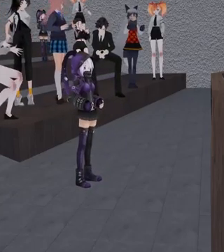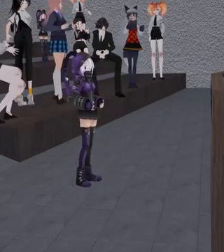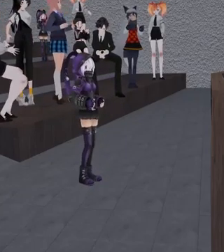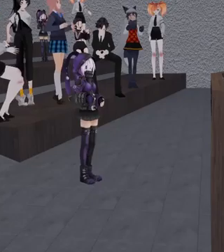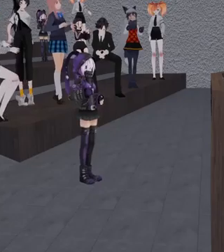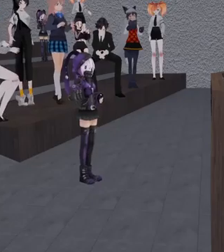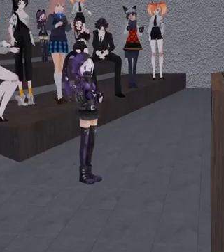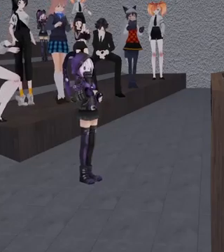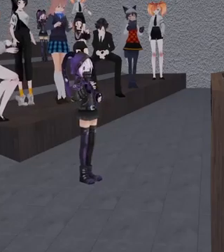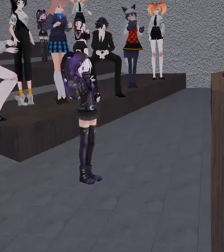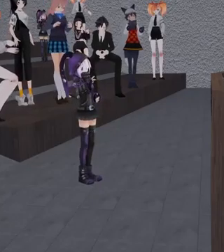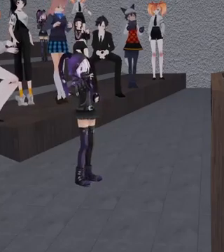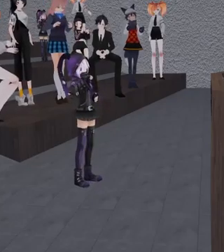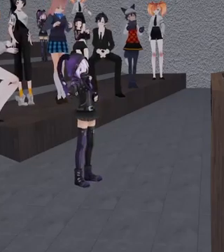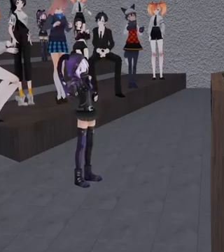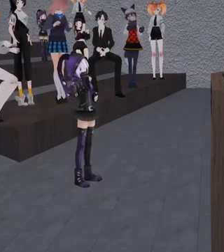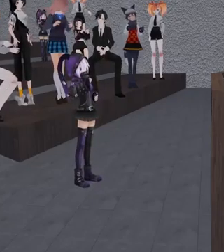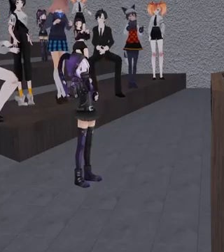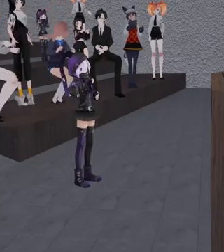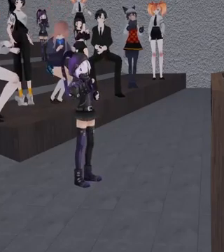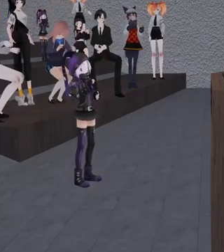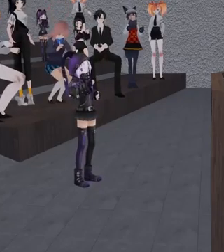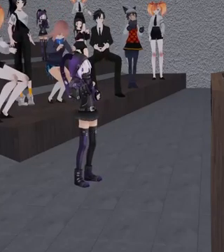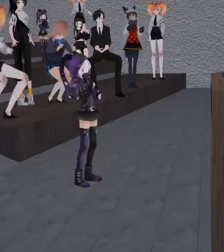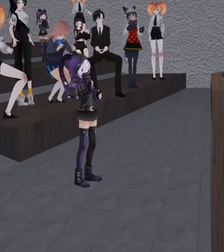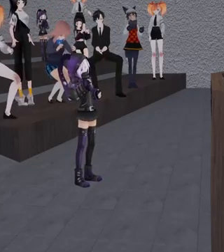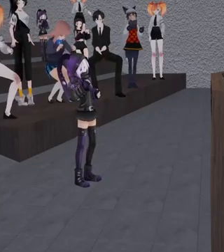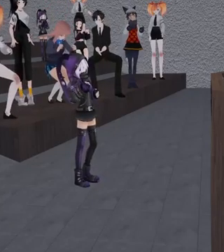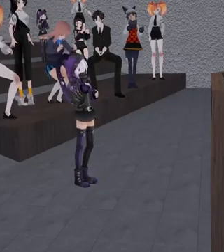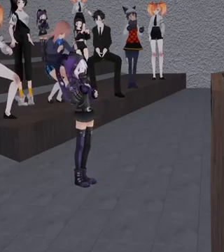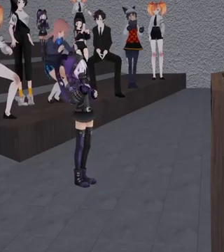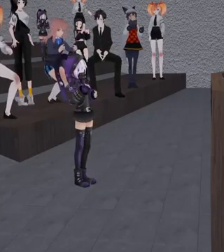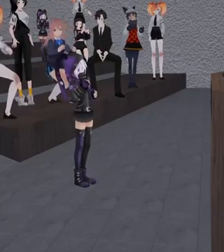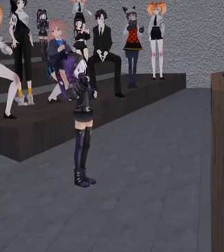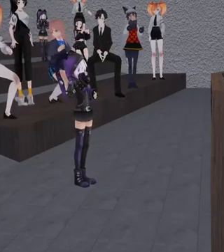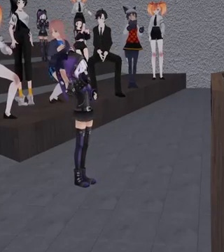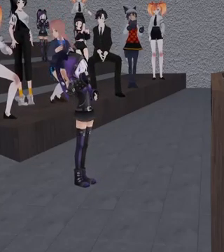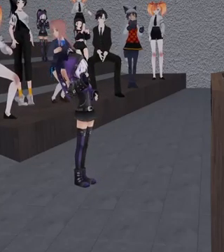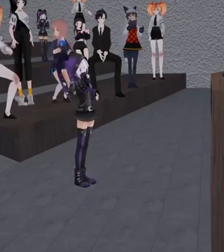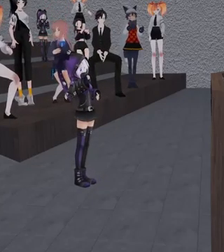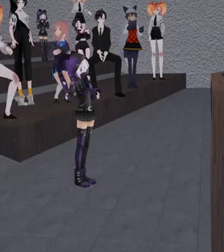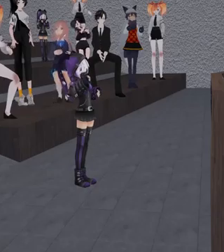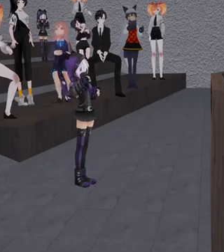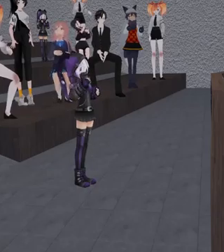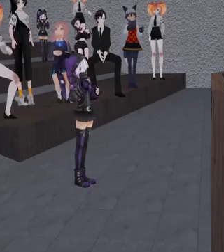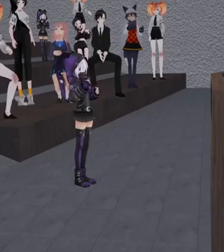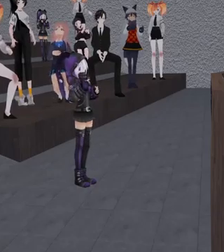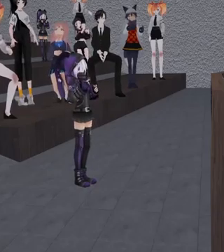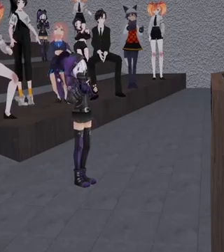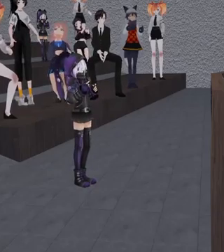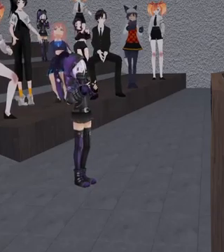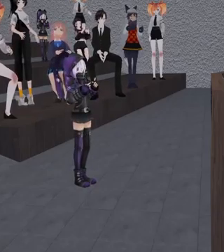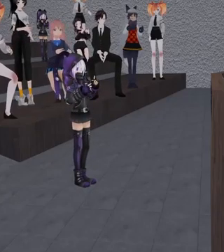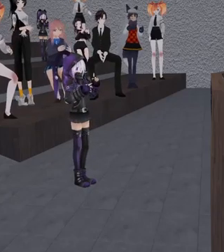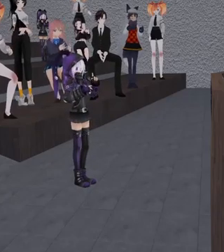This is going back to the consistency on the fingerspelling thing. There are a handful of signs, like, I am right-hand dominant, but I find myself accidentally